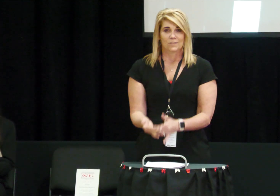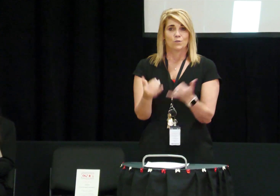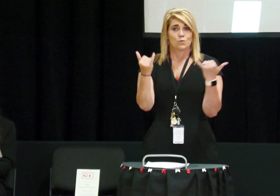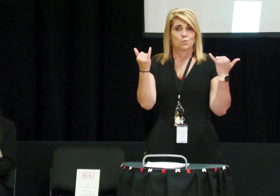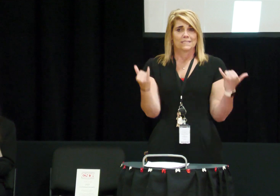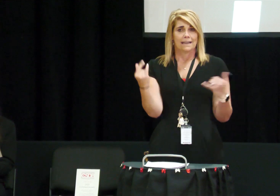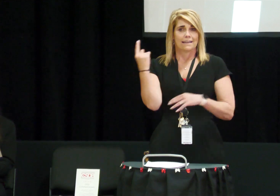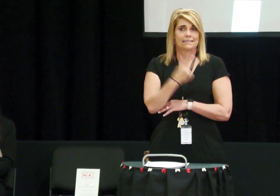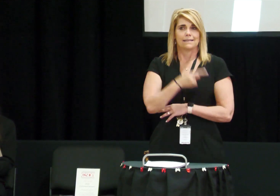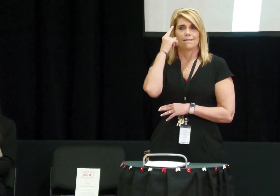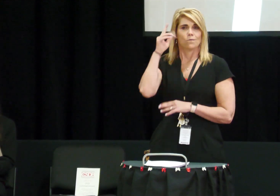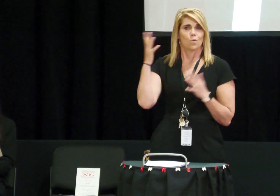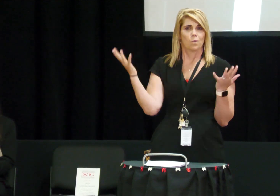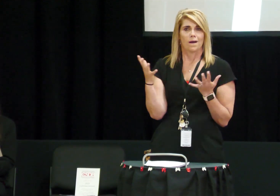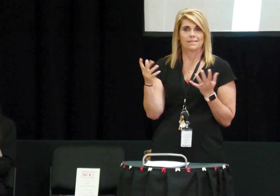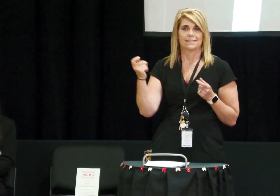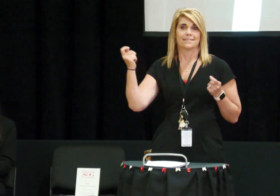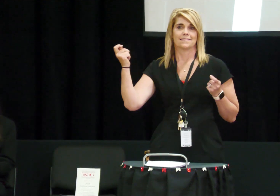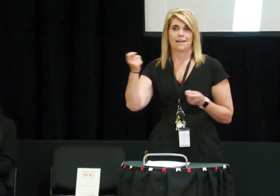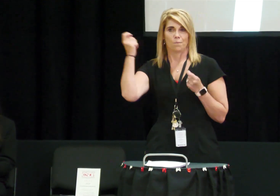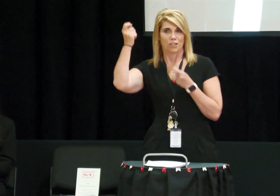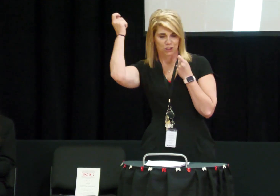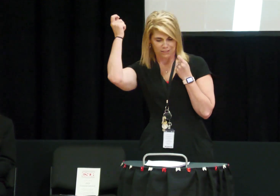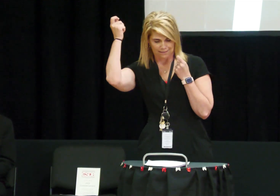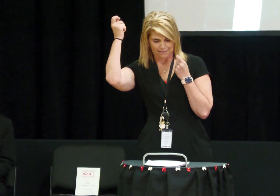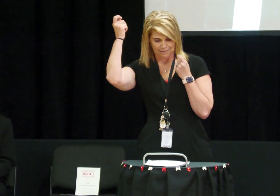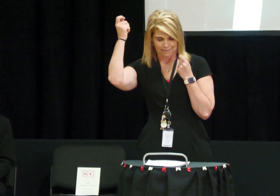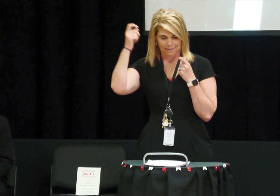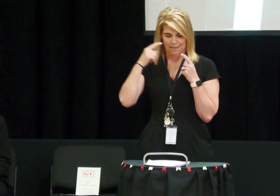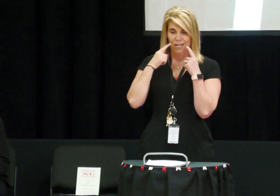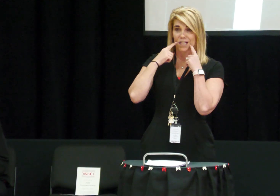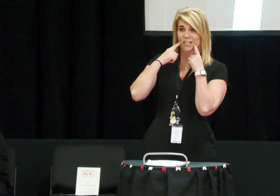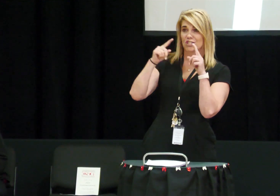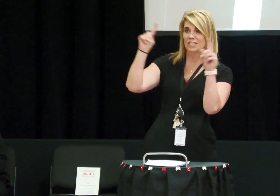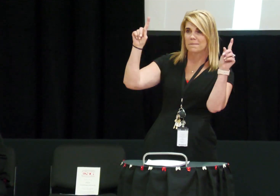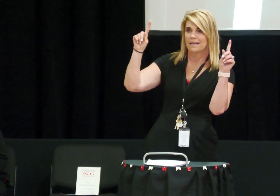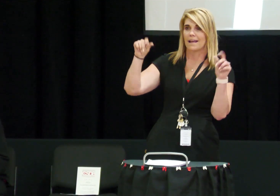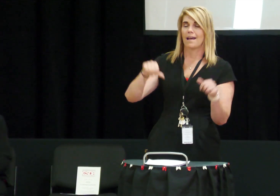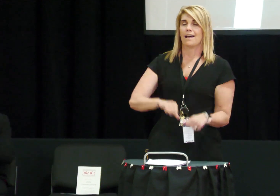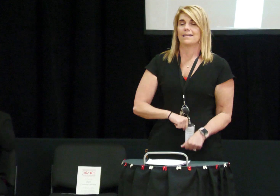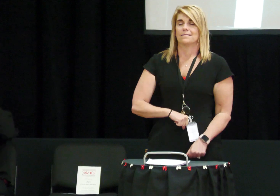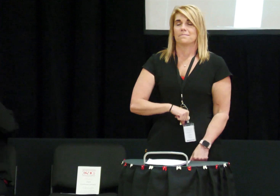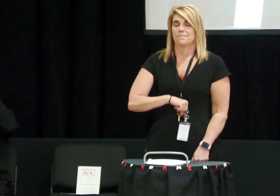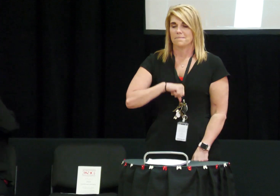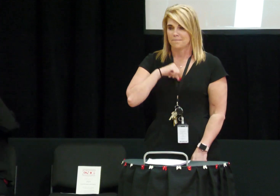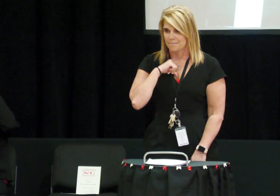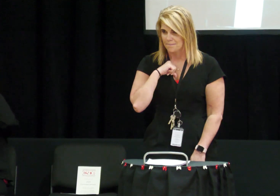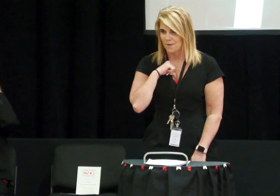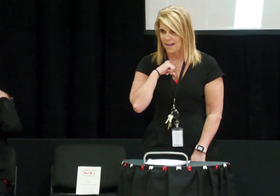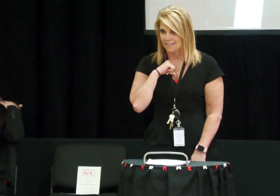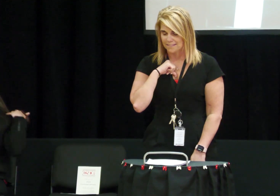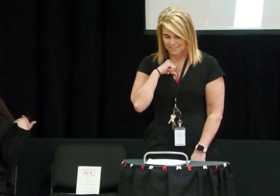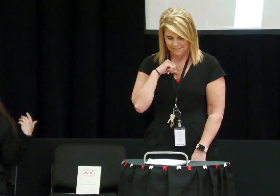graduation celebration. Today is a day of celebration, achievement, and